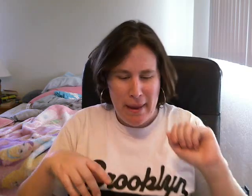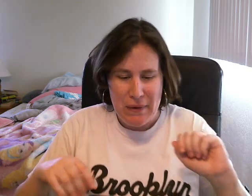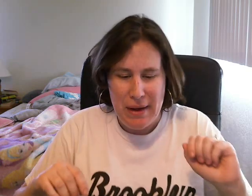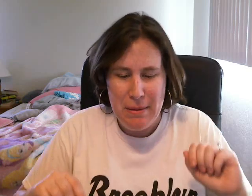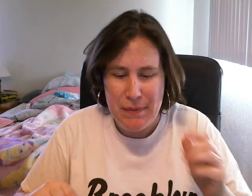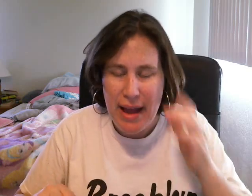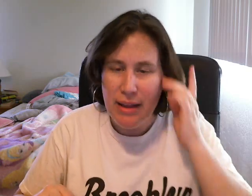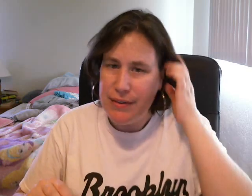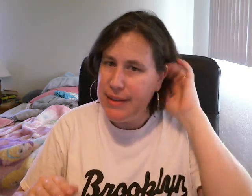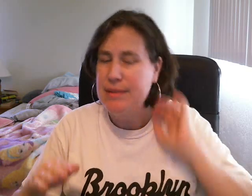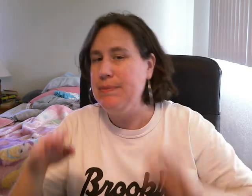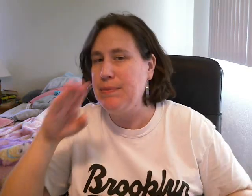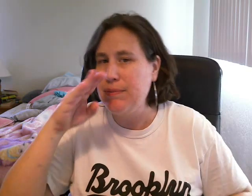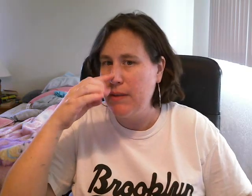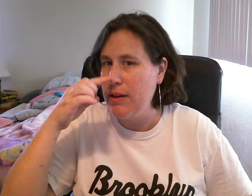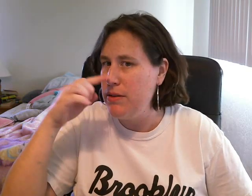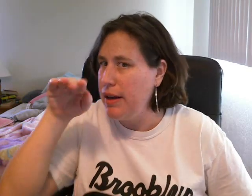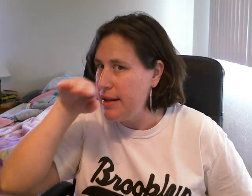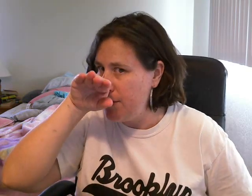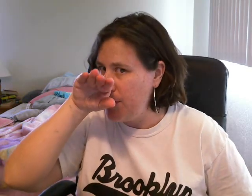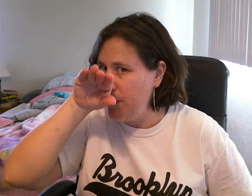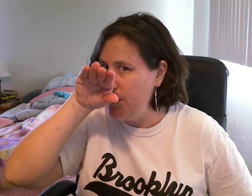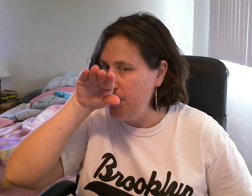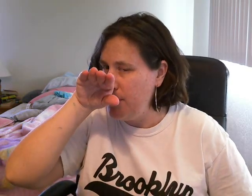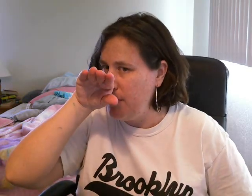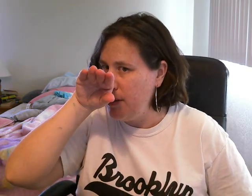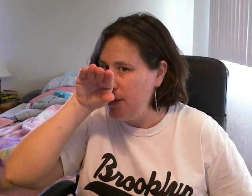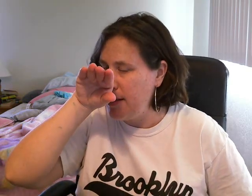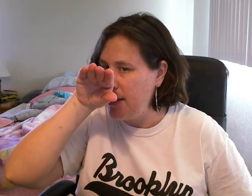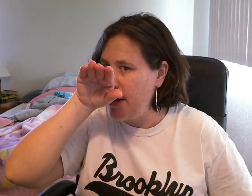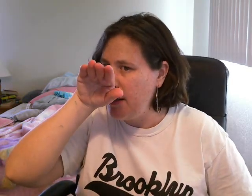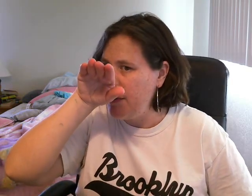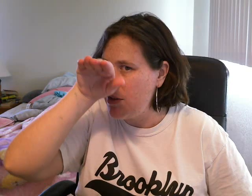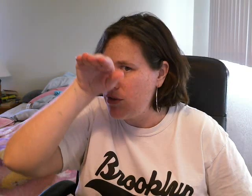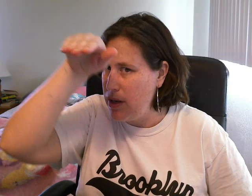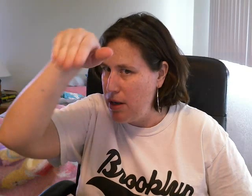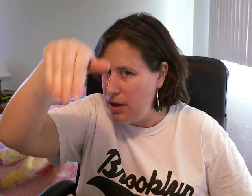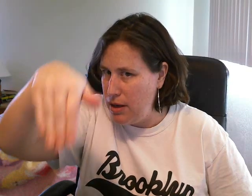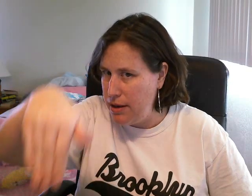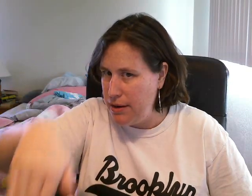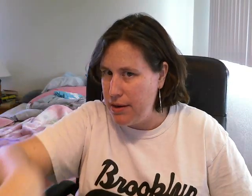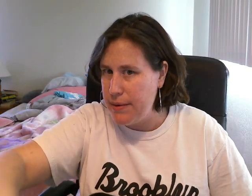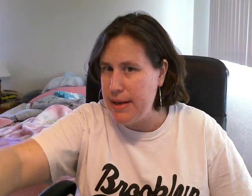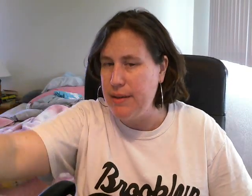Okay? Elephant. Against your nose. You take the elephant's trunk all the way down.